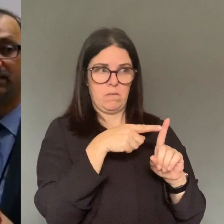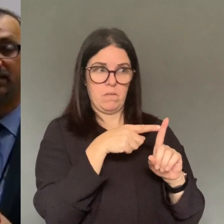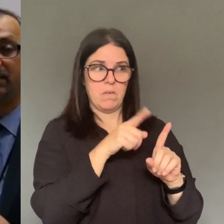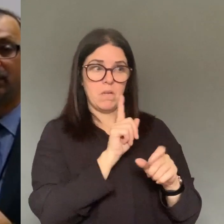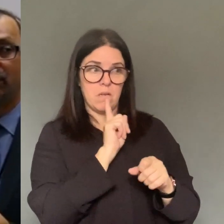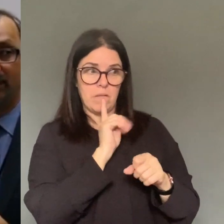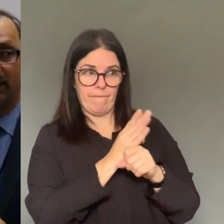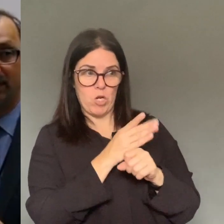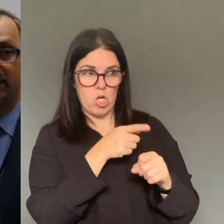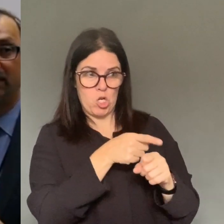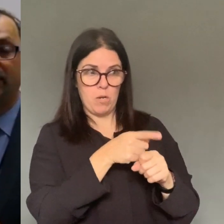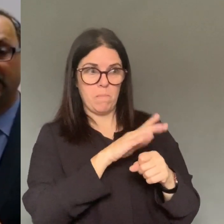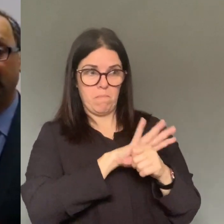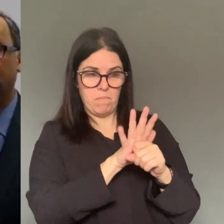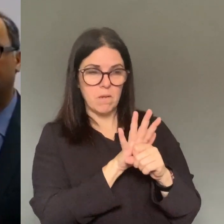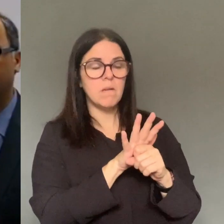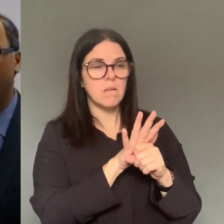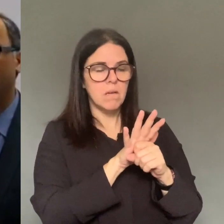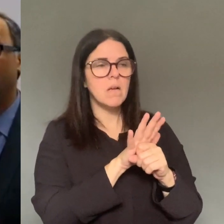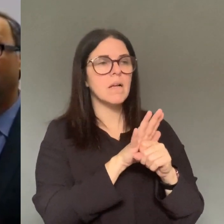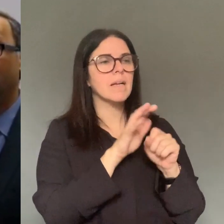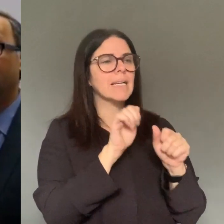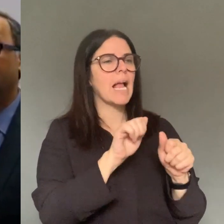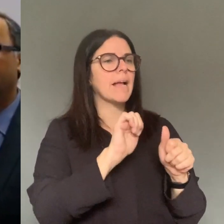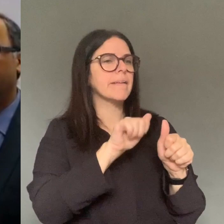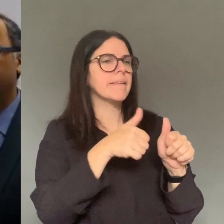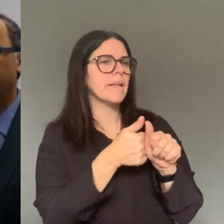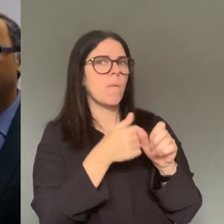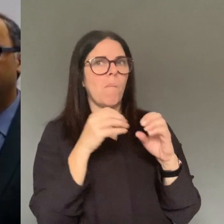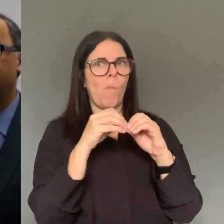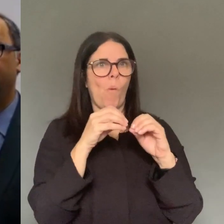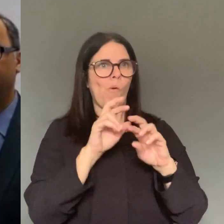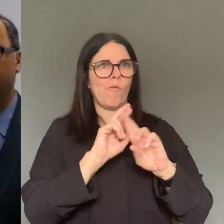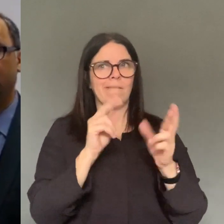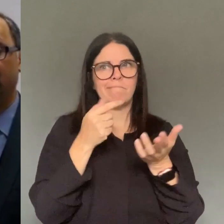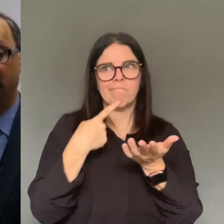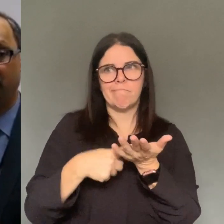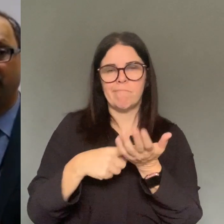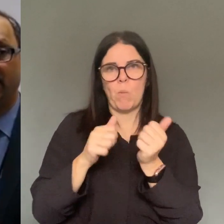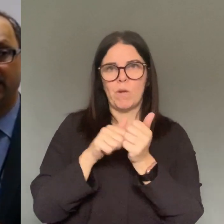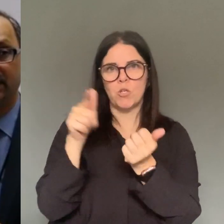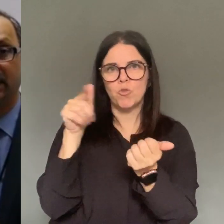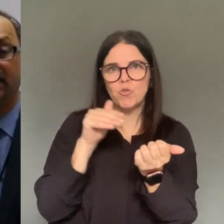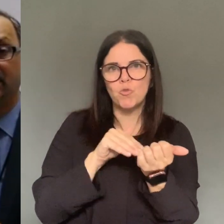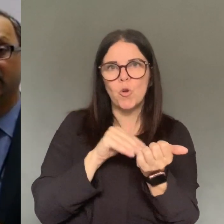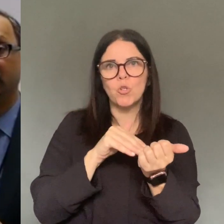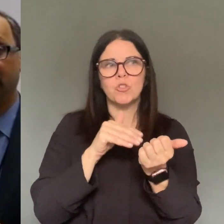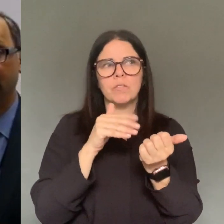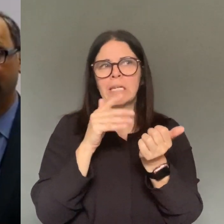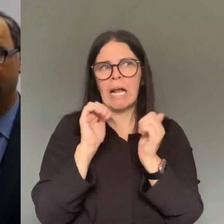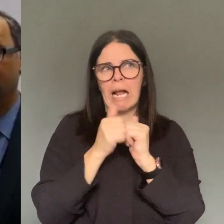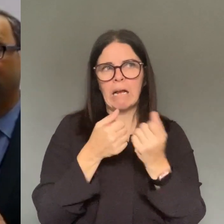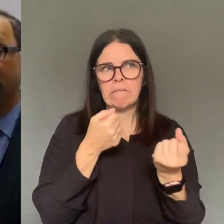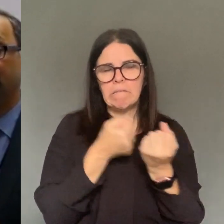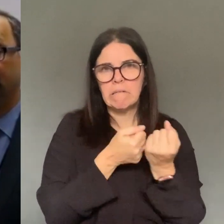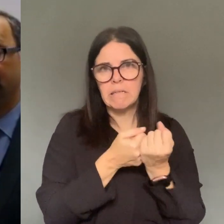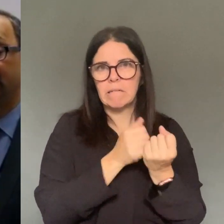if this person is COVID positive, it can lead to more discussion with their healthcare providers in terms of their